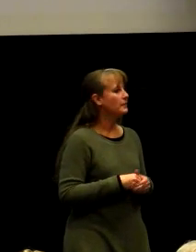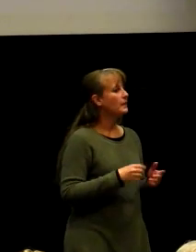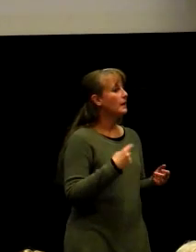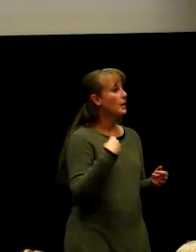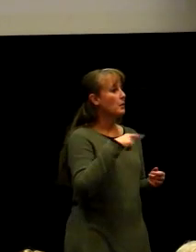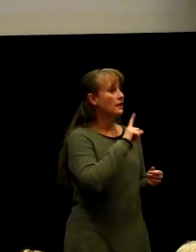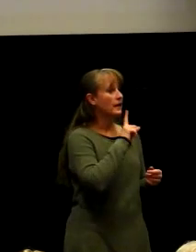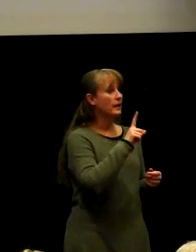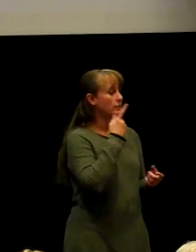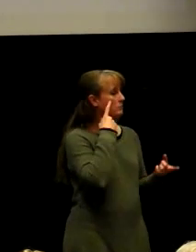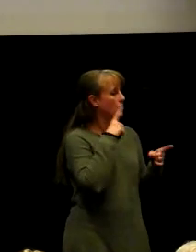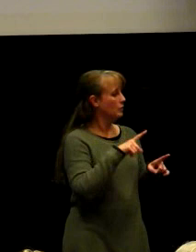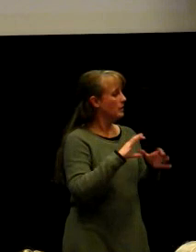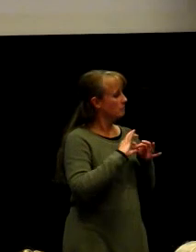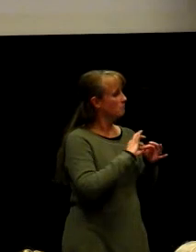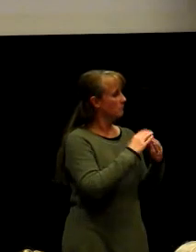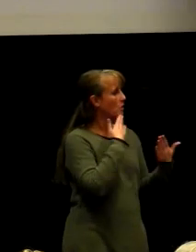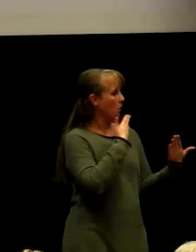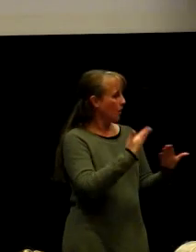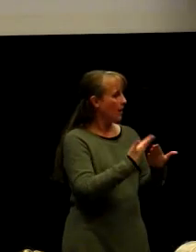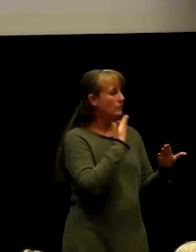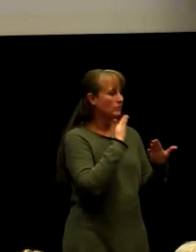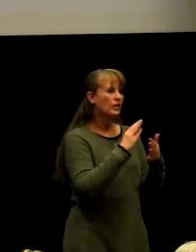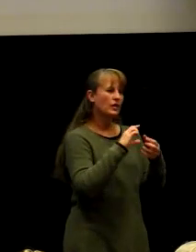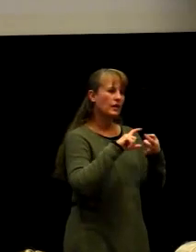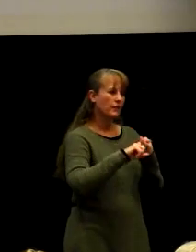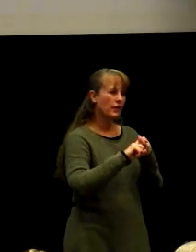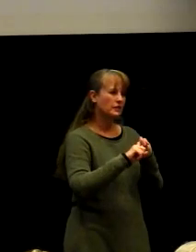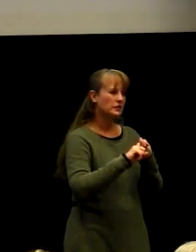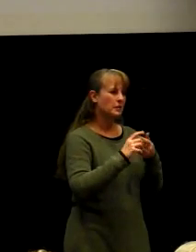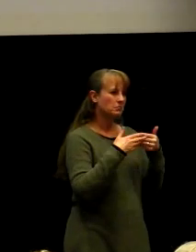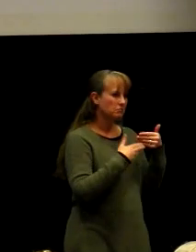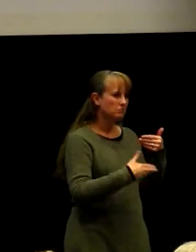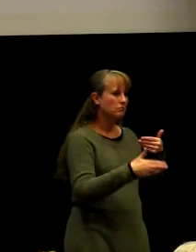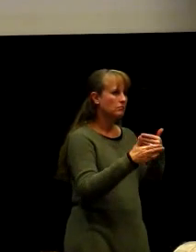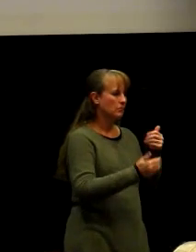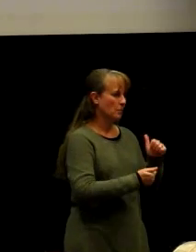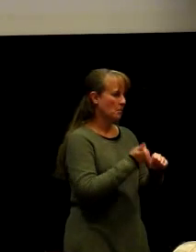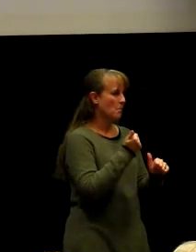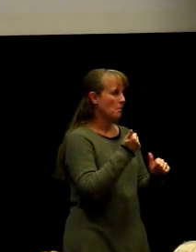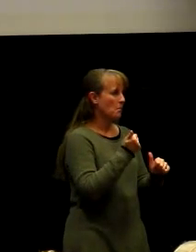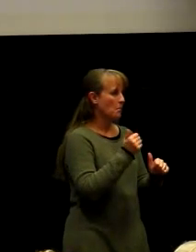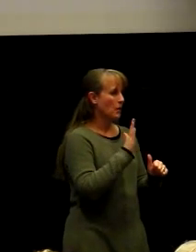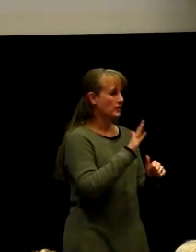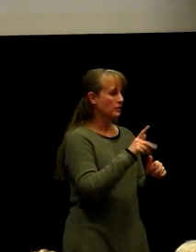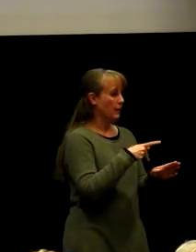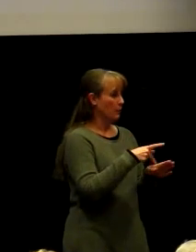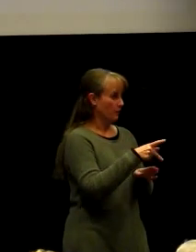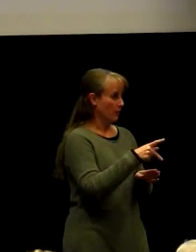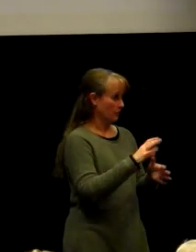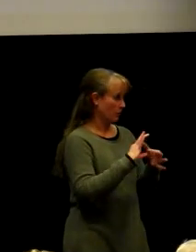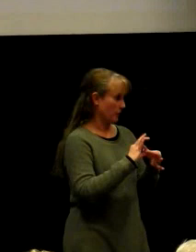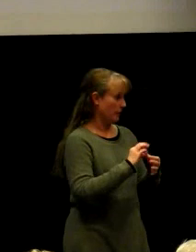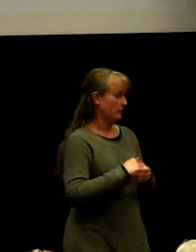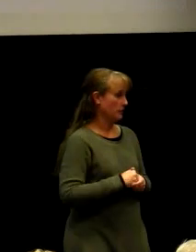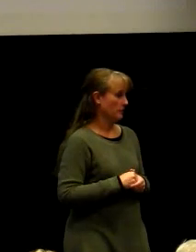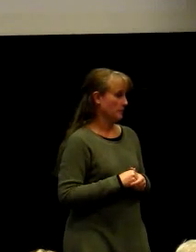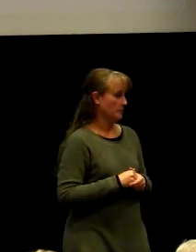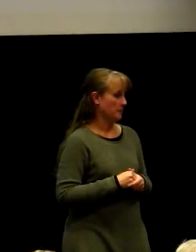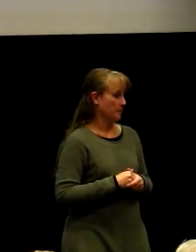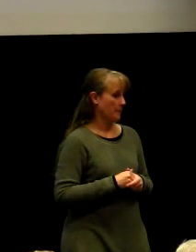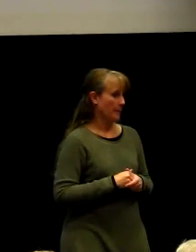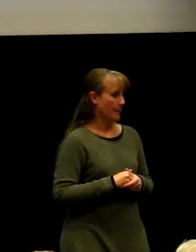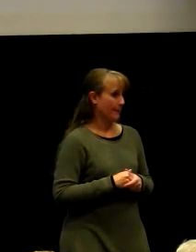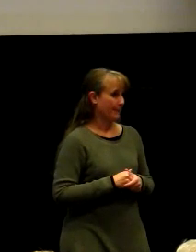But they got along very well and had a good friendship through most of this professional relationship.